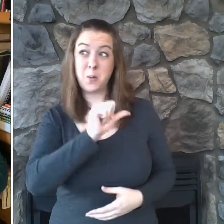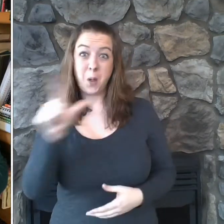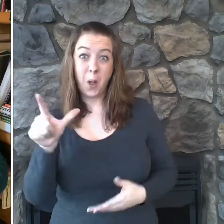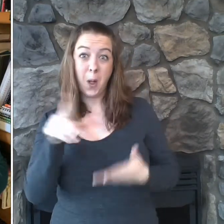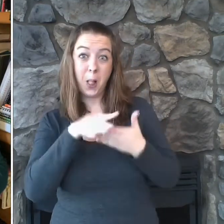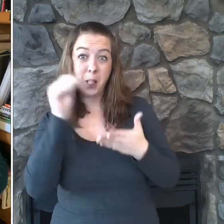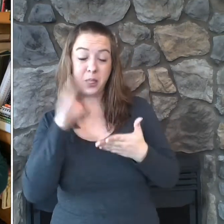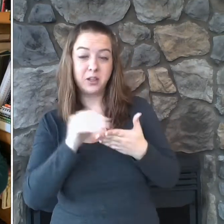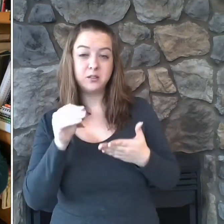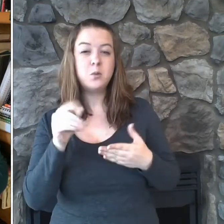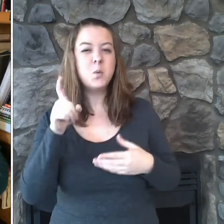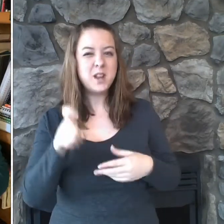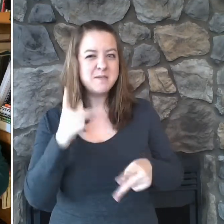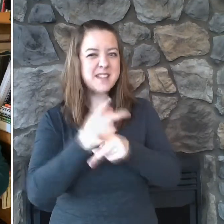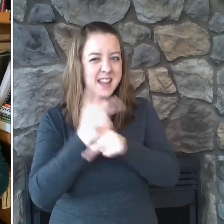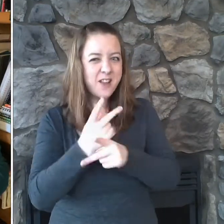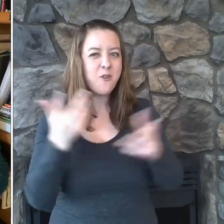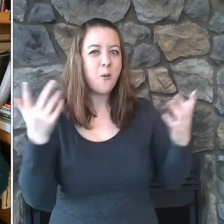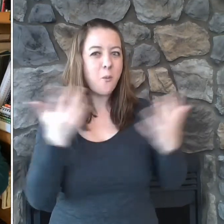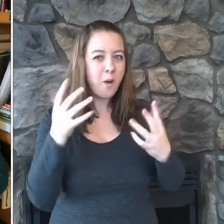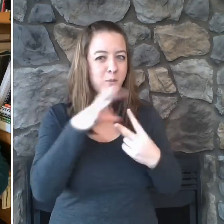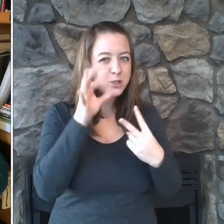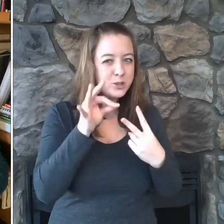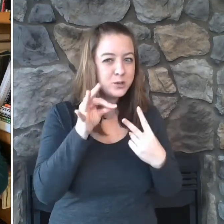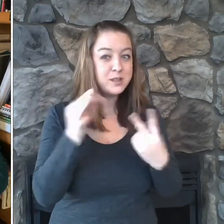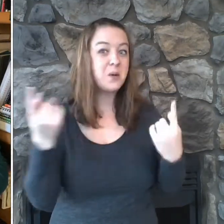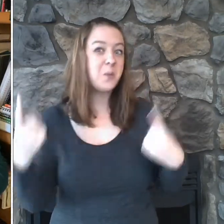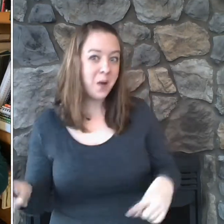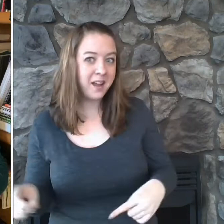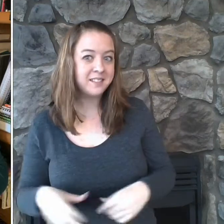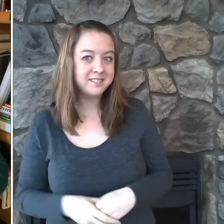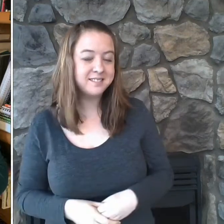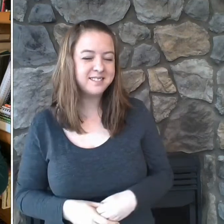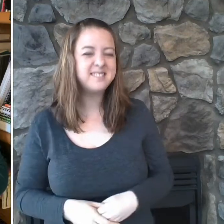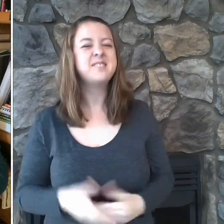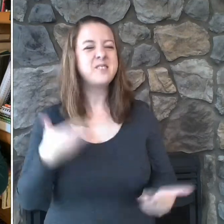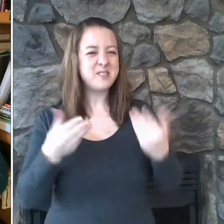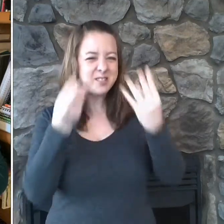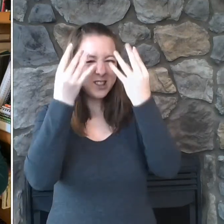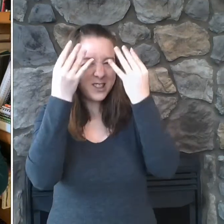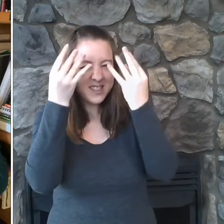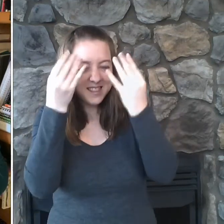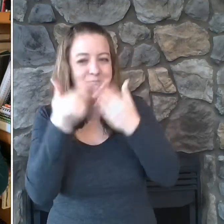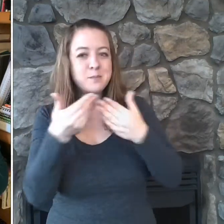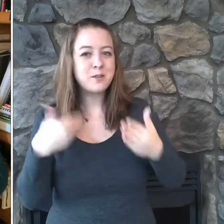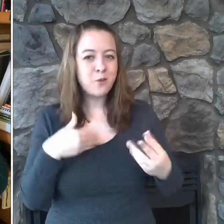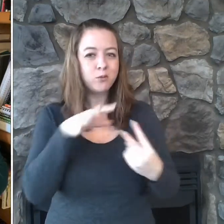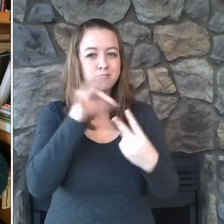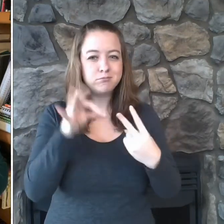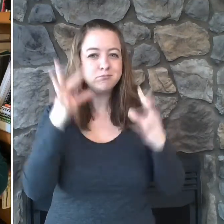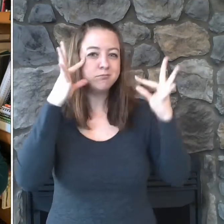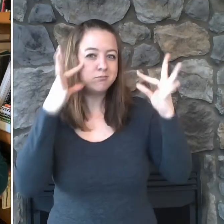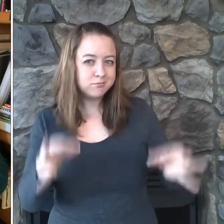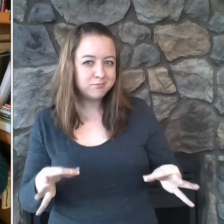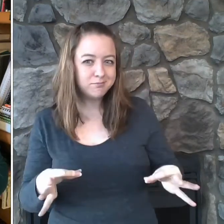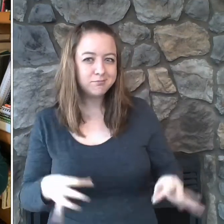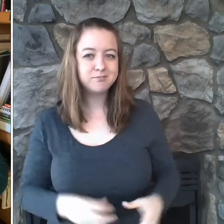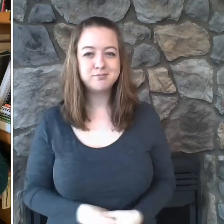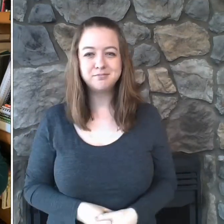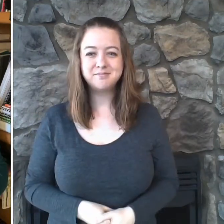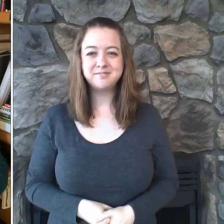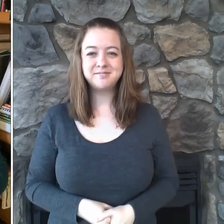that we need to be careful what we choose and when. We should probably do a little bit of thought before we make our